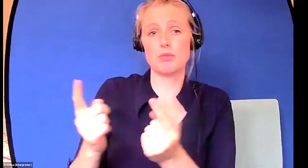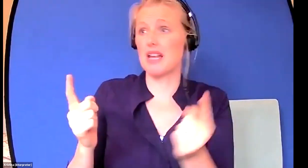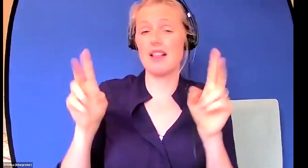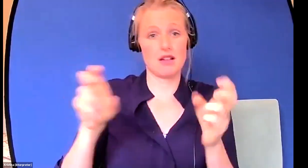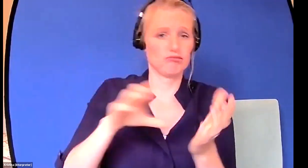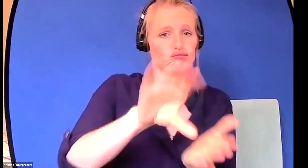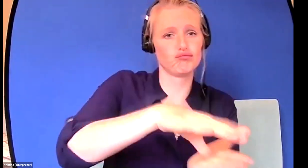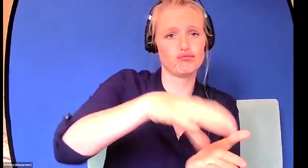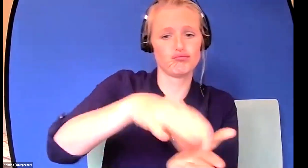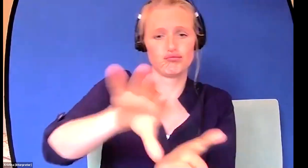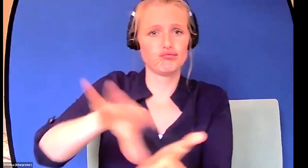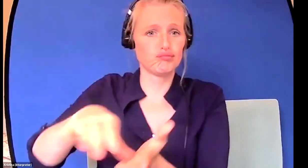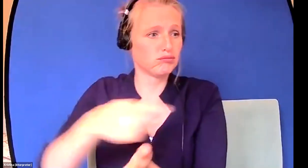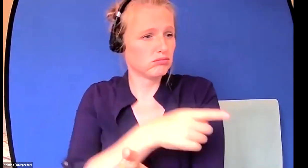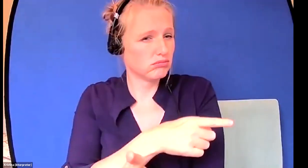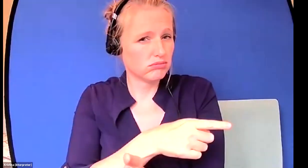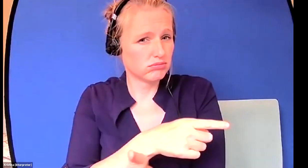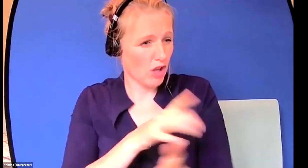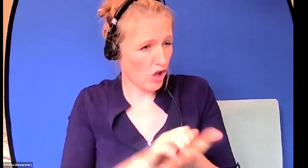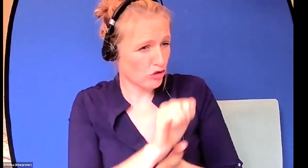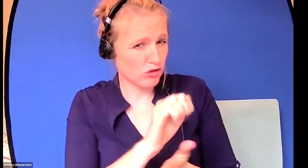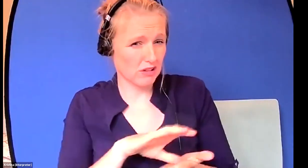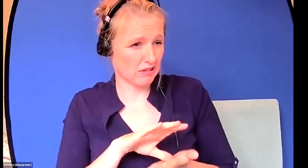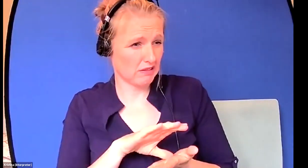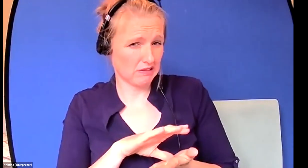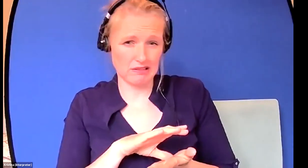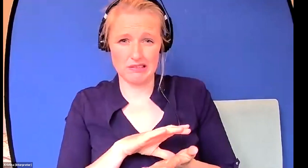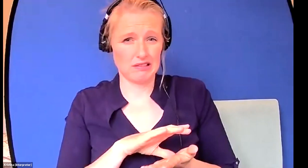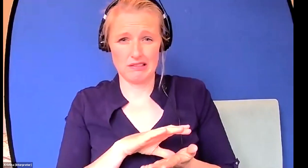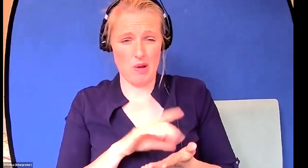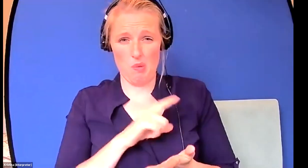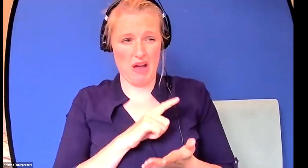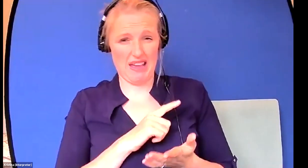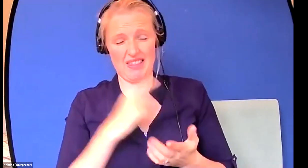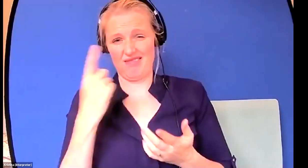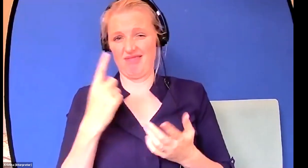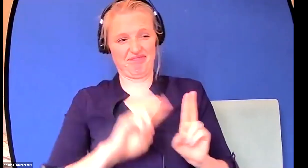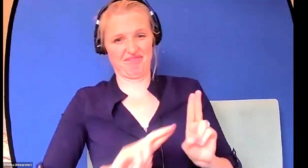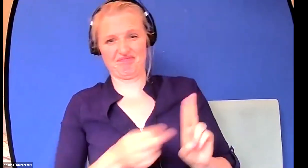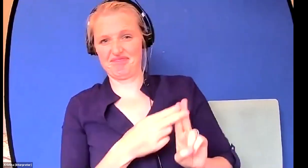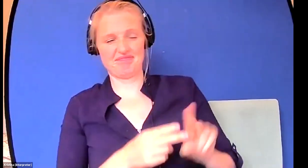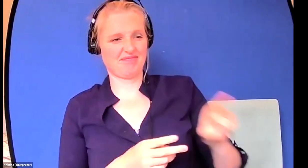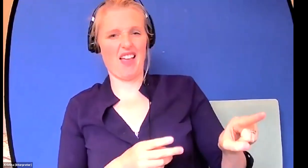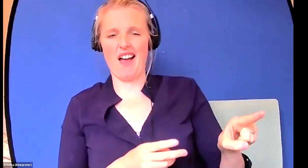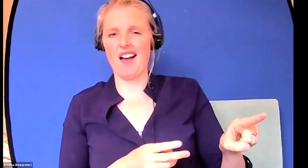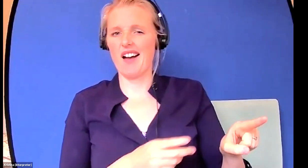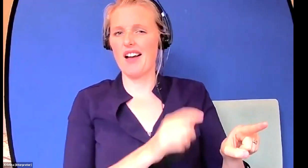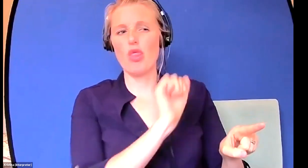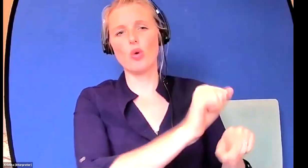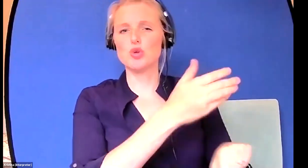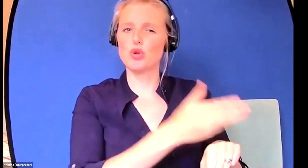rhetorical priority, not those jobs that they've too frequently, I think, stereotyped as being occupied